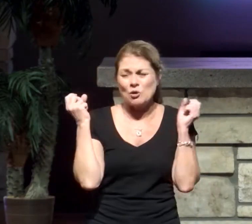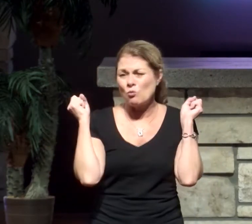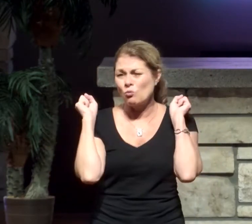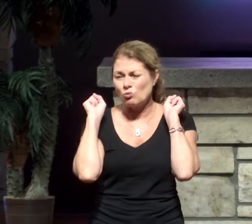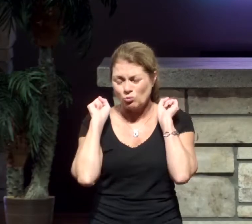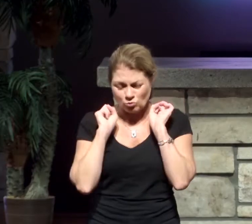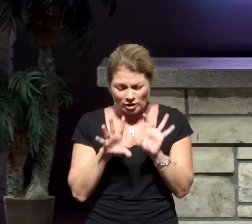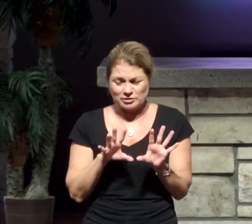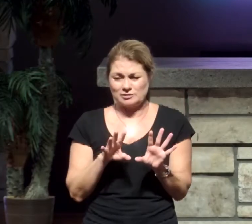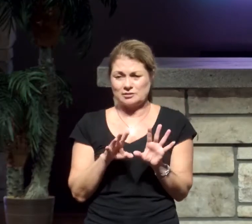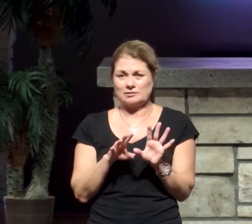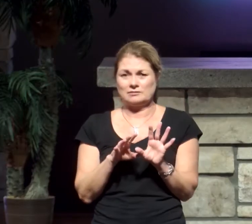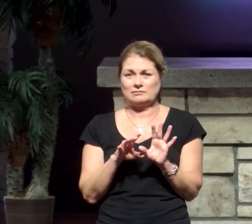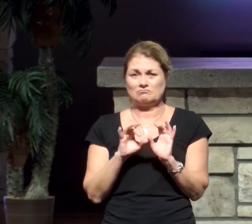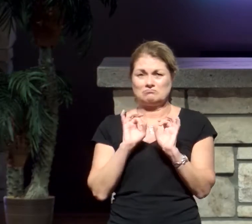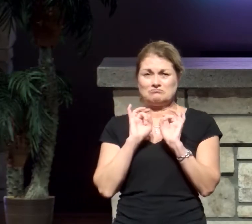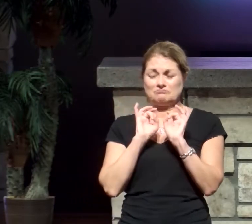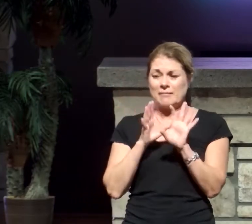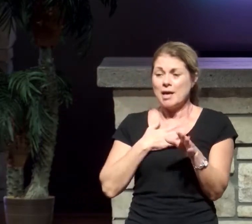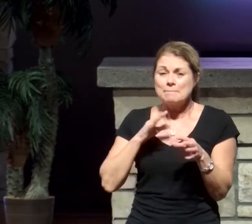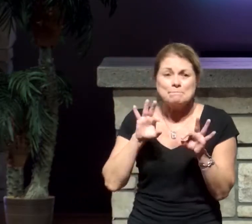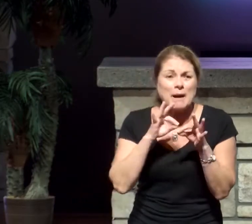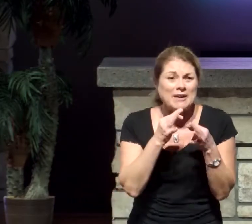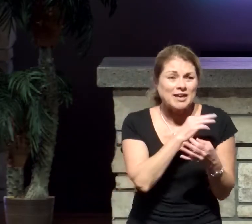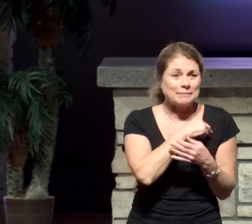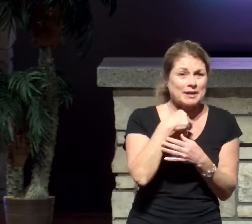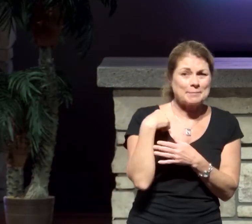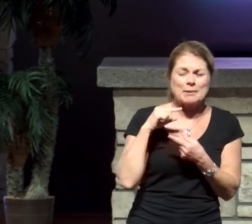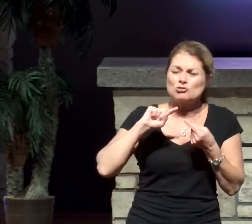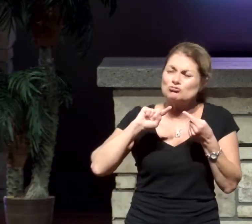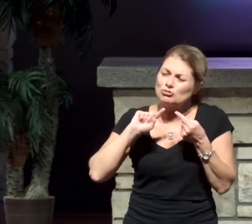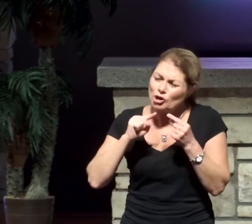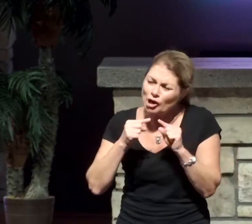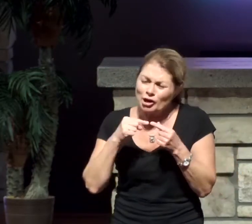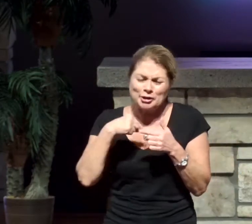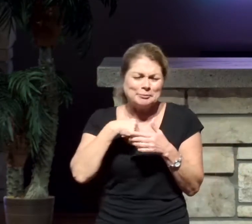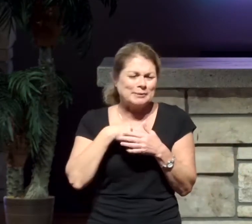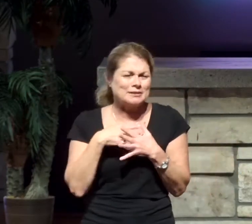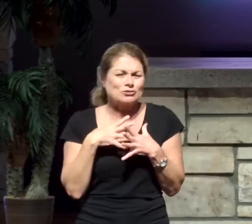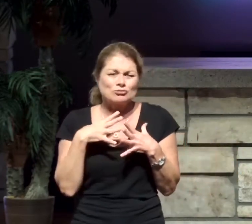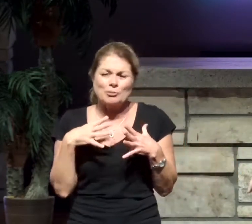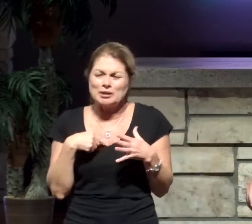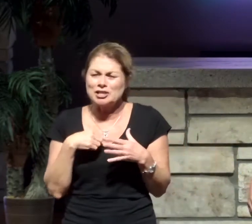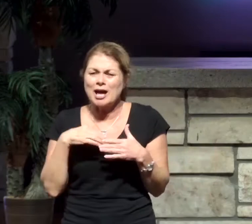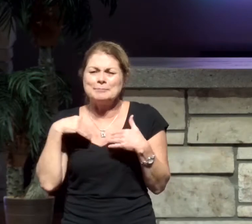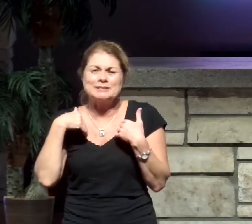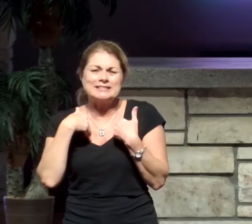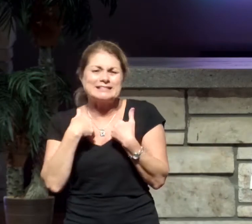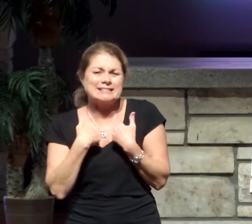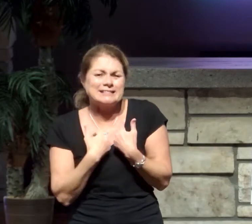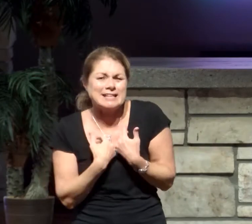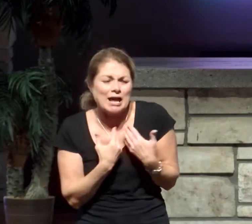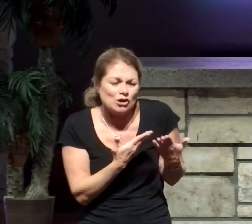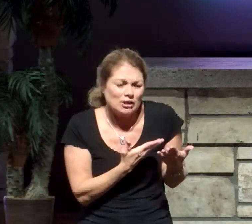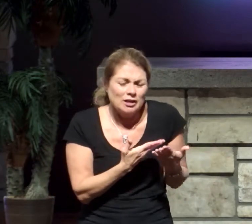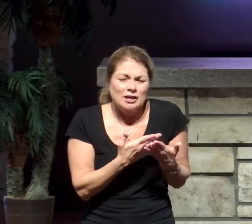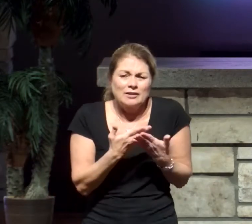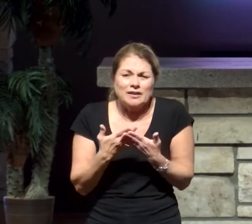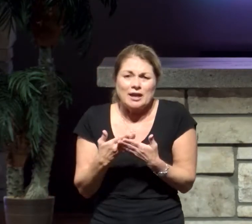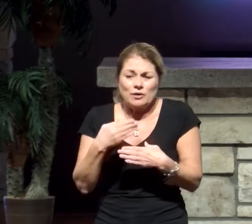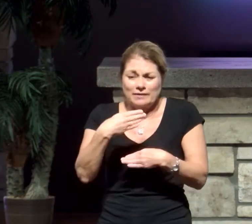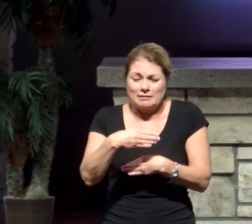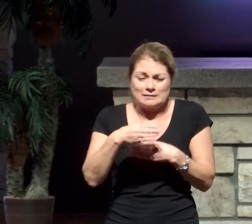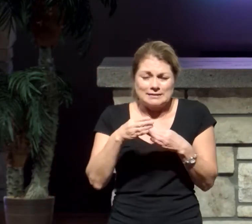worst. My family member has hurt me deeply, and I am tired of carrying around this resentment towards